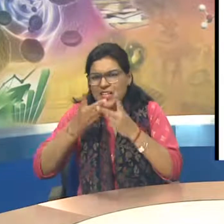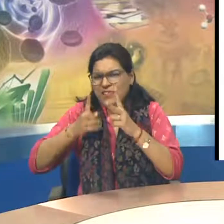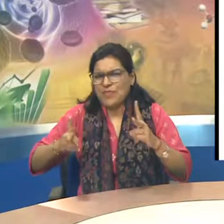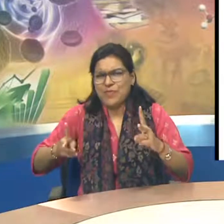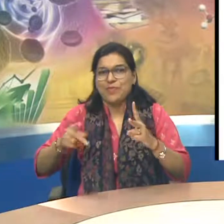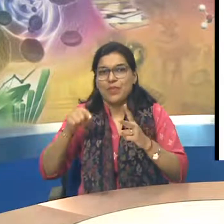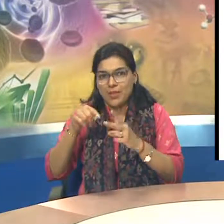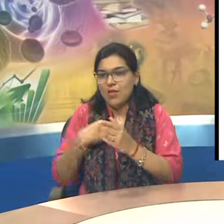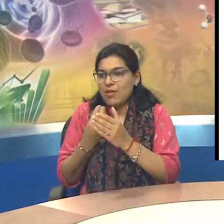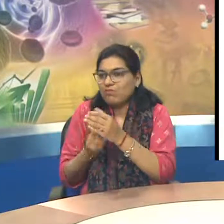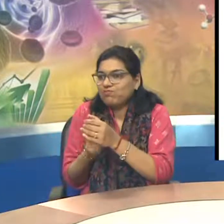facts,